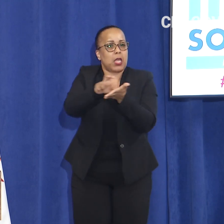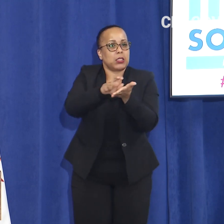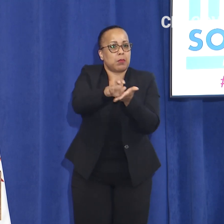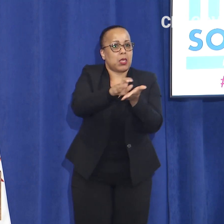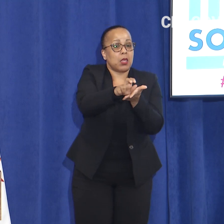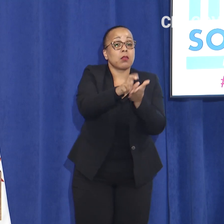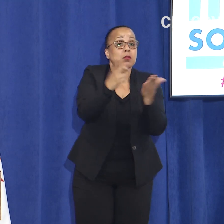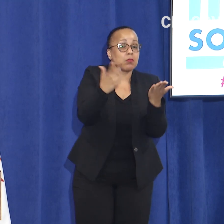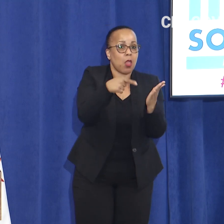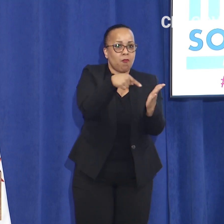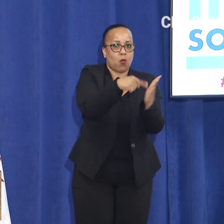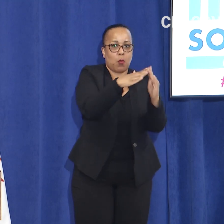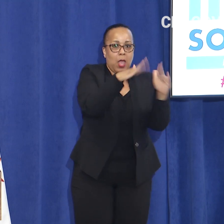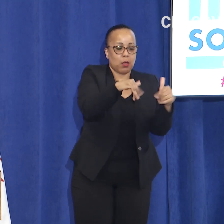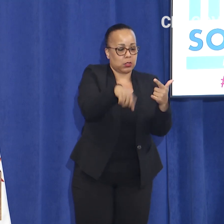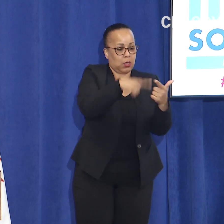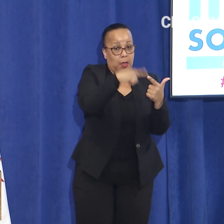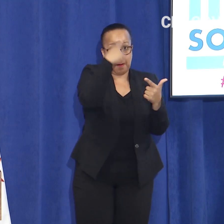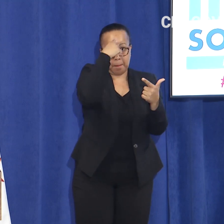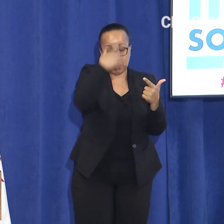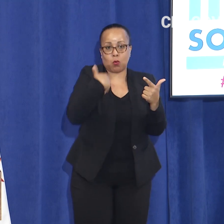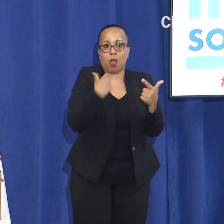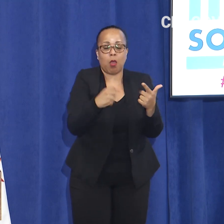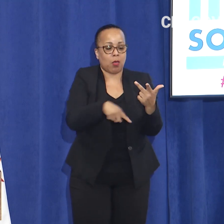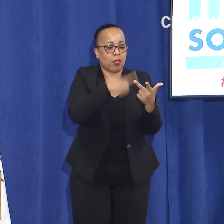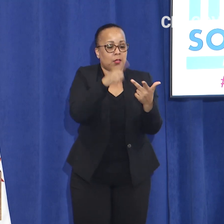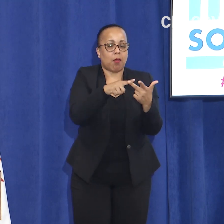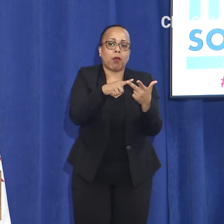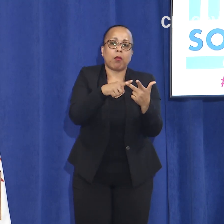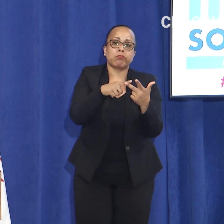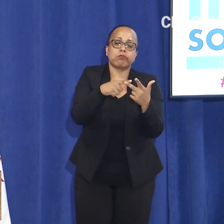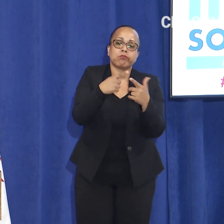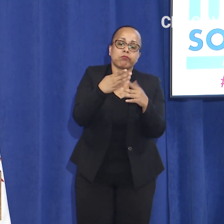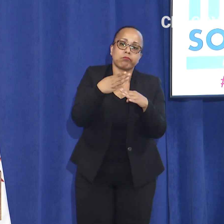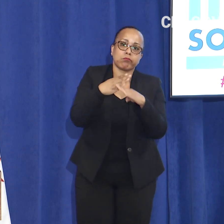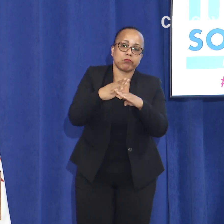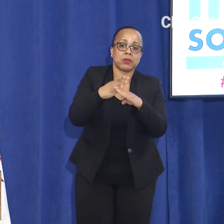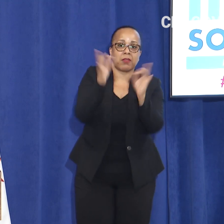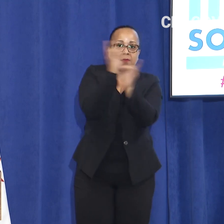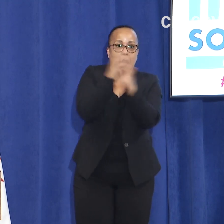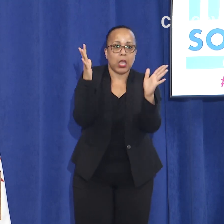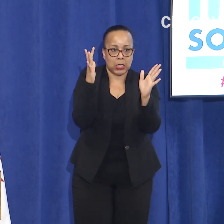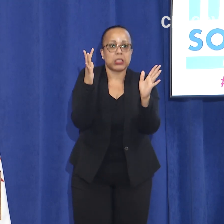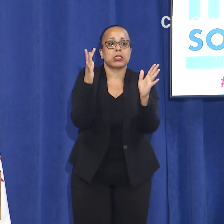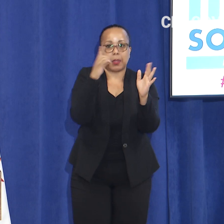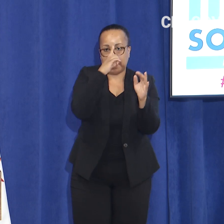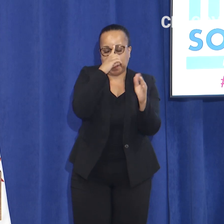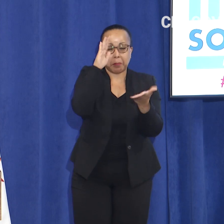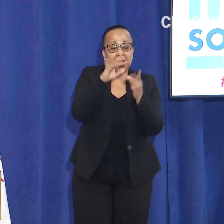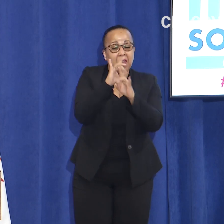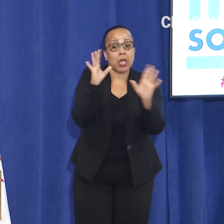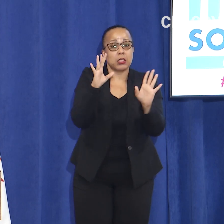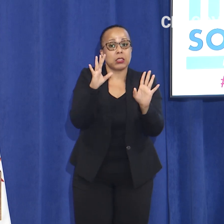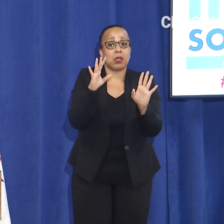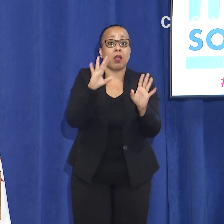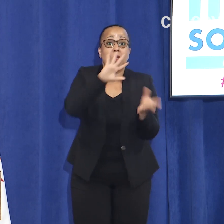in affordable housing, mental health, anti-violence, and other critical needs that totaled $50